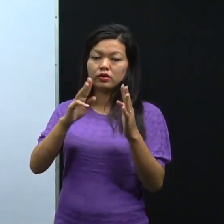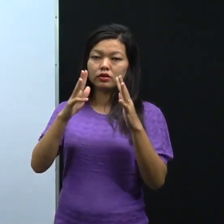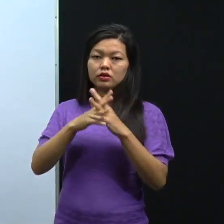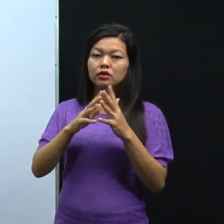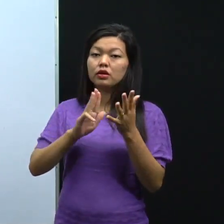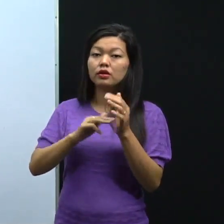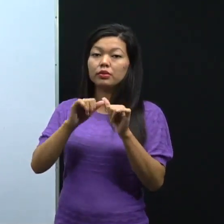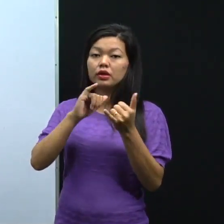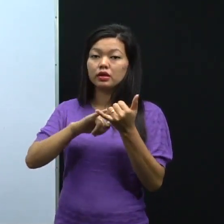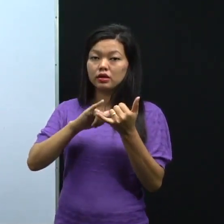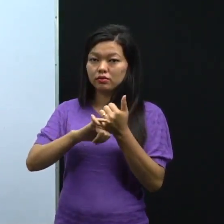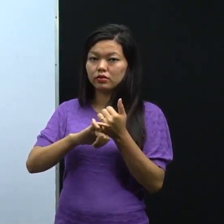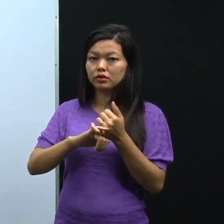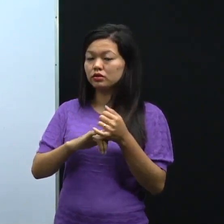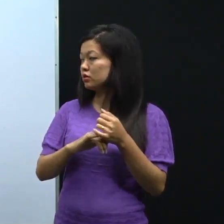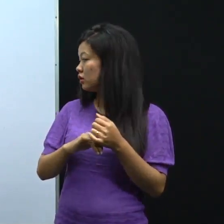molar mass.